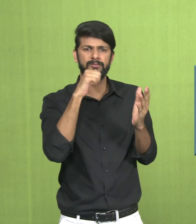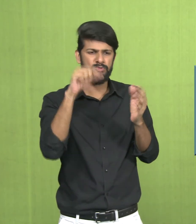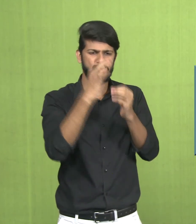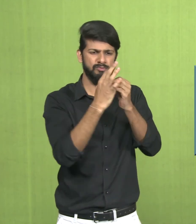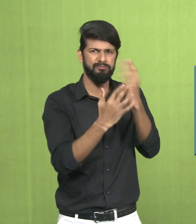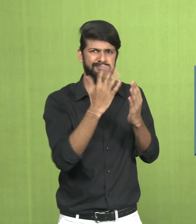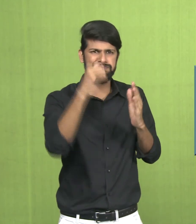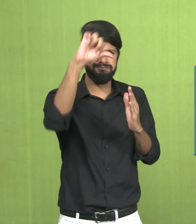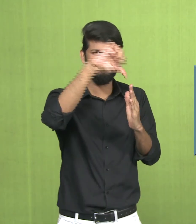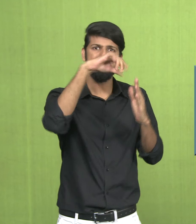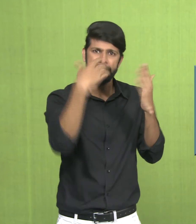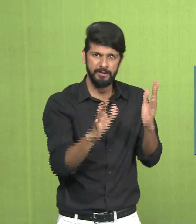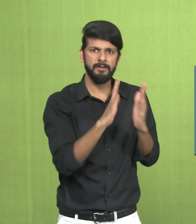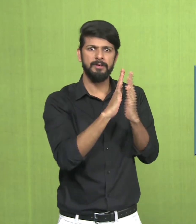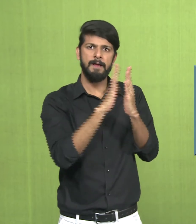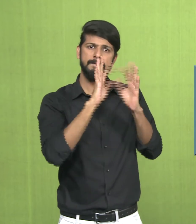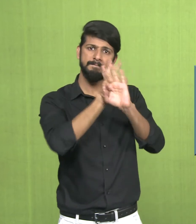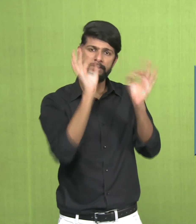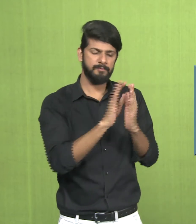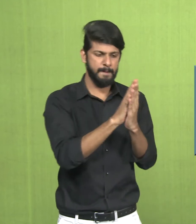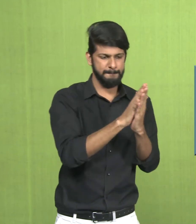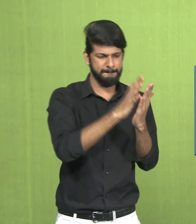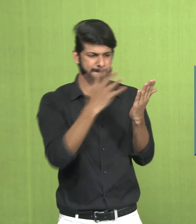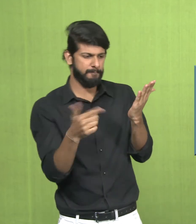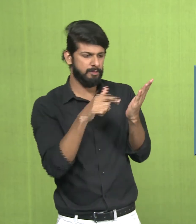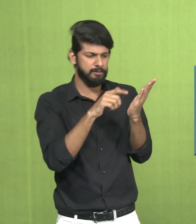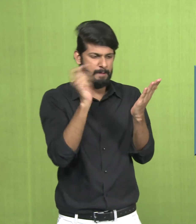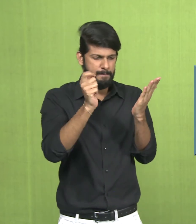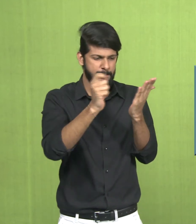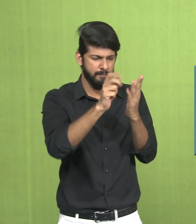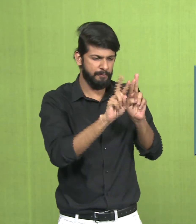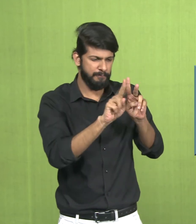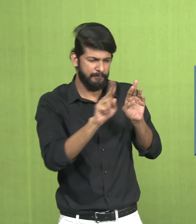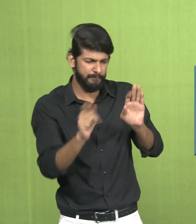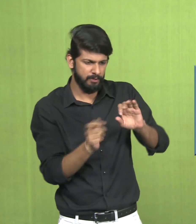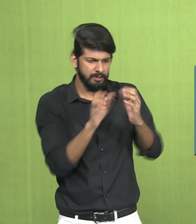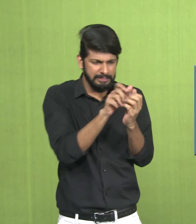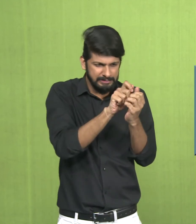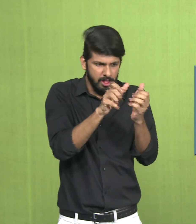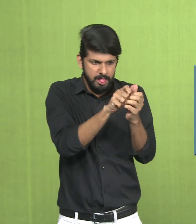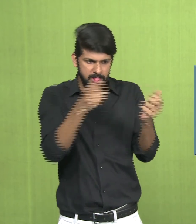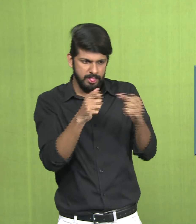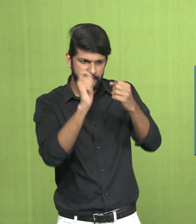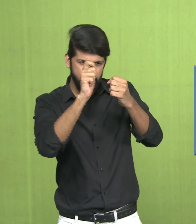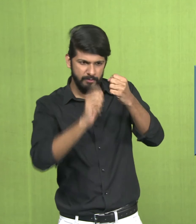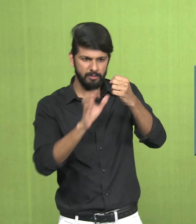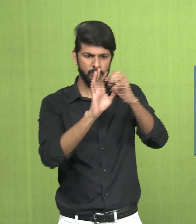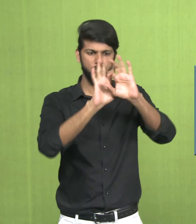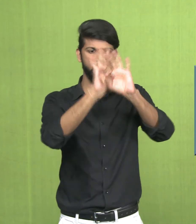which is put all across the model, and then it is lit so that